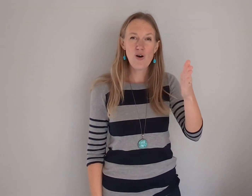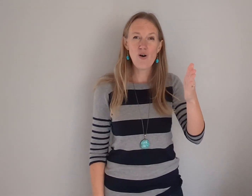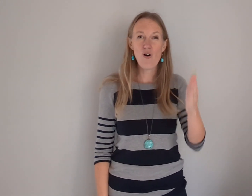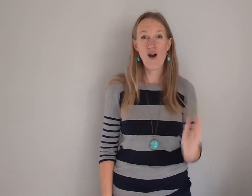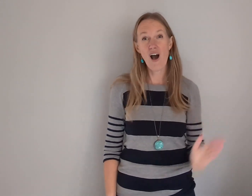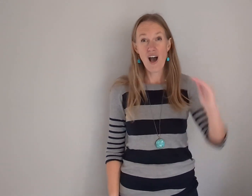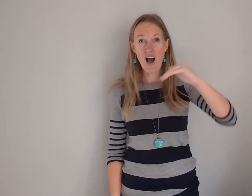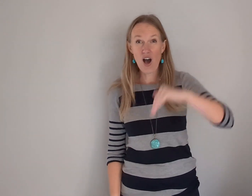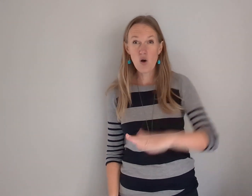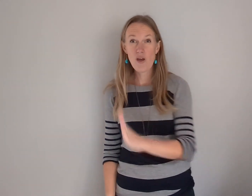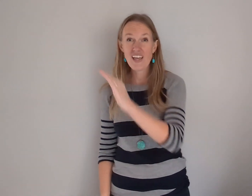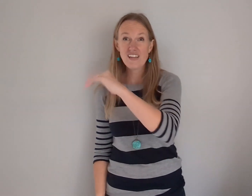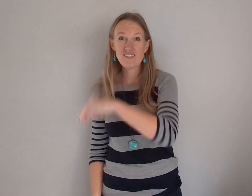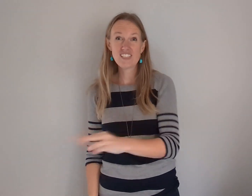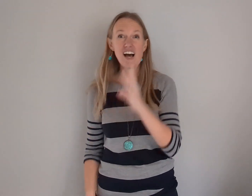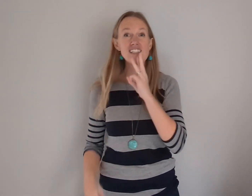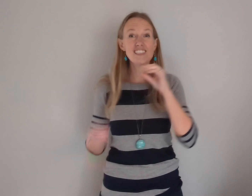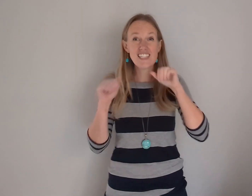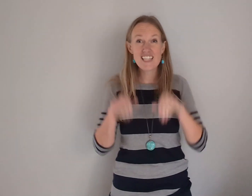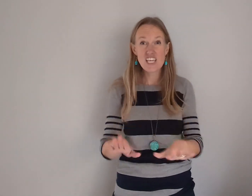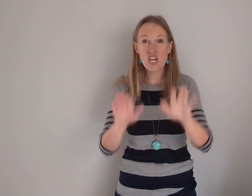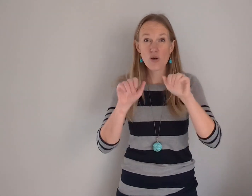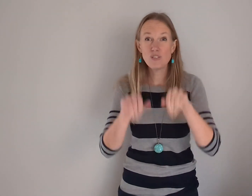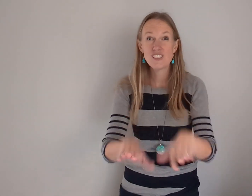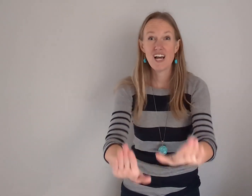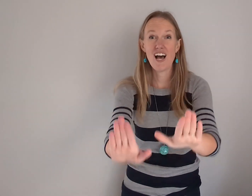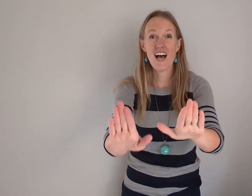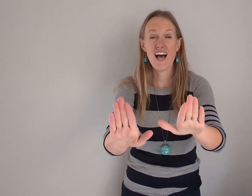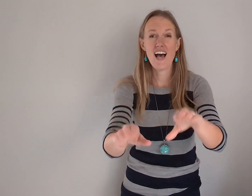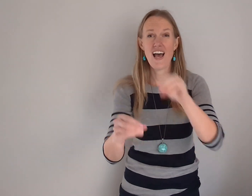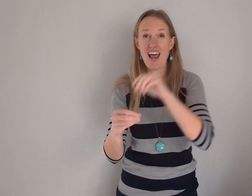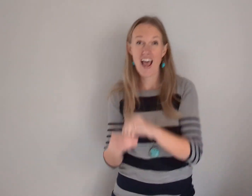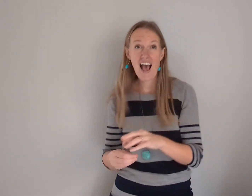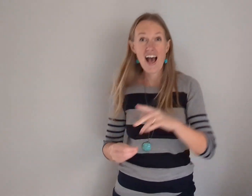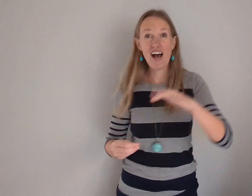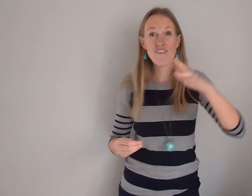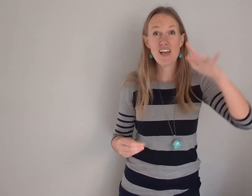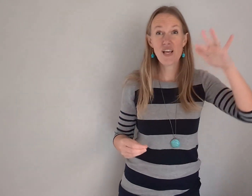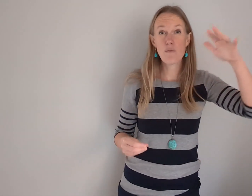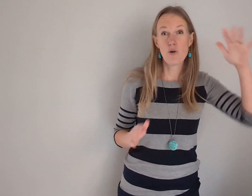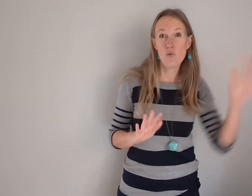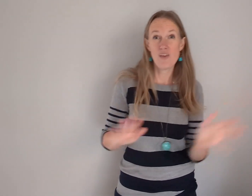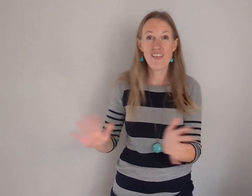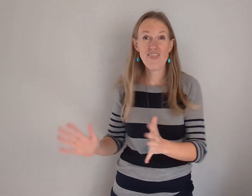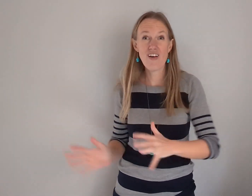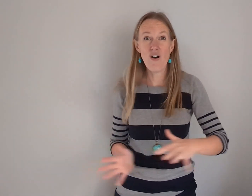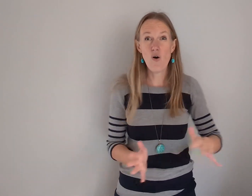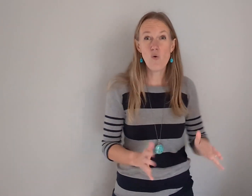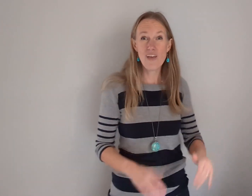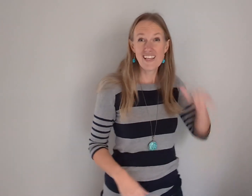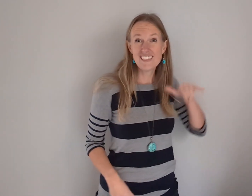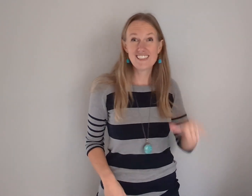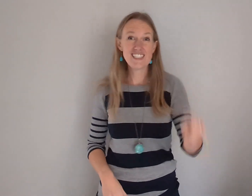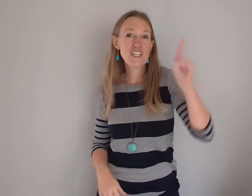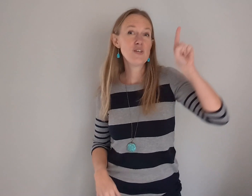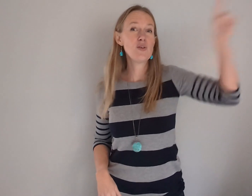tomorrow, a wave tossed in the ocean, a vapor in the wind. Still